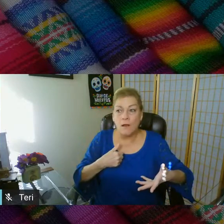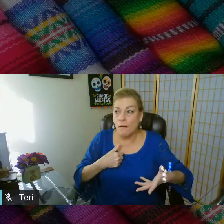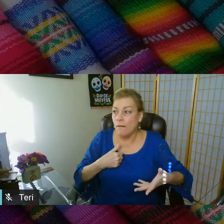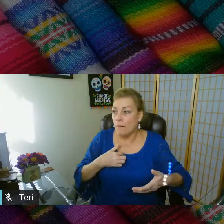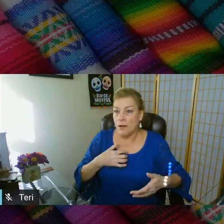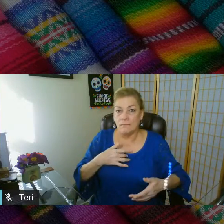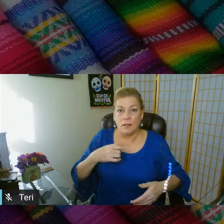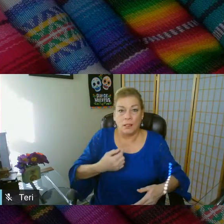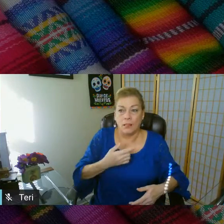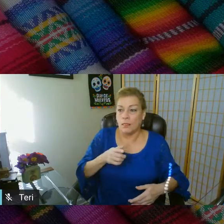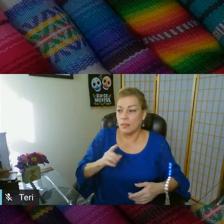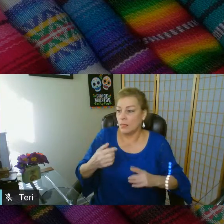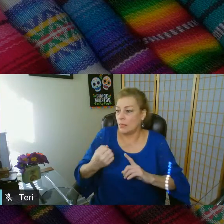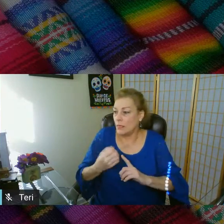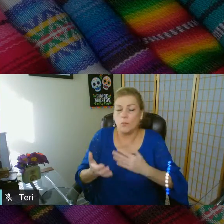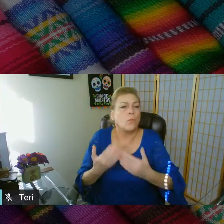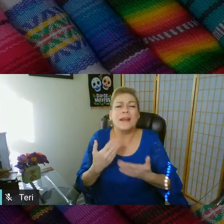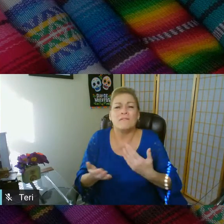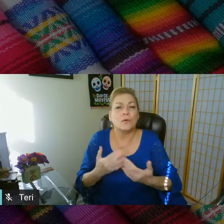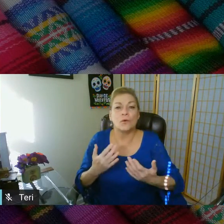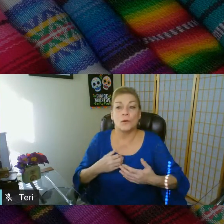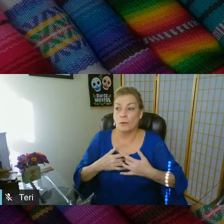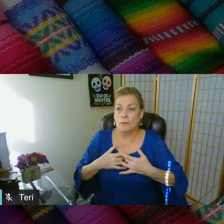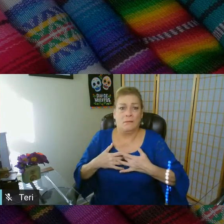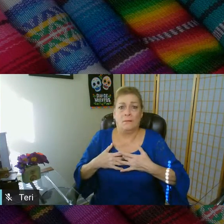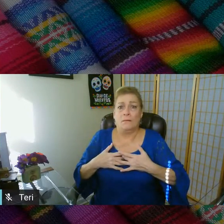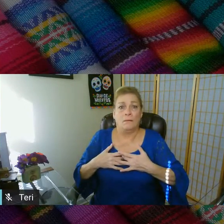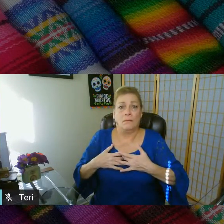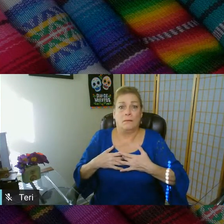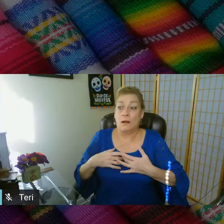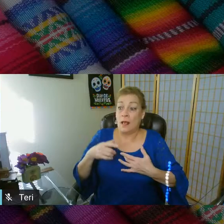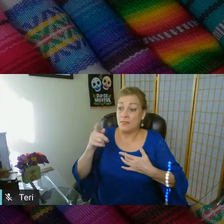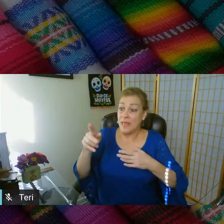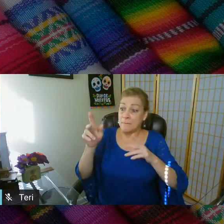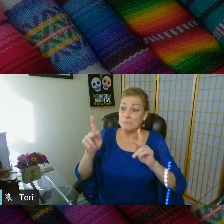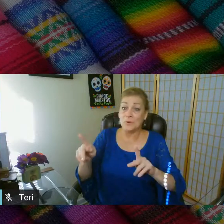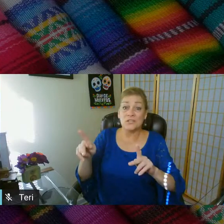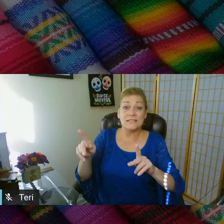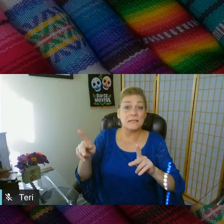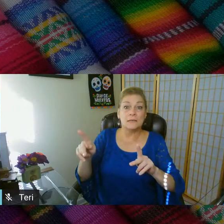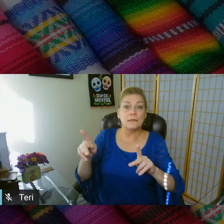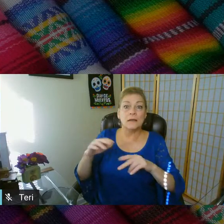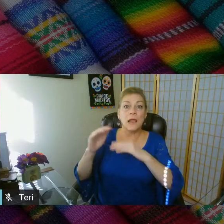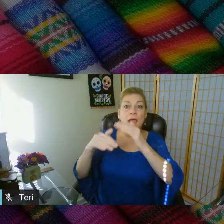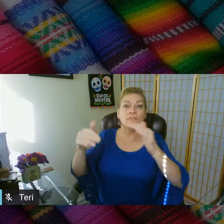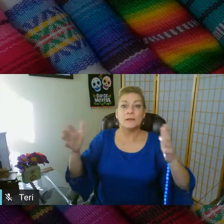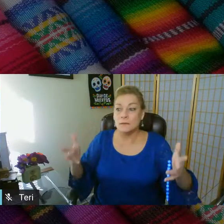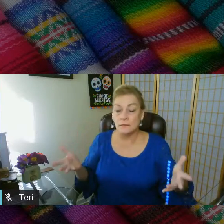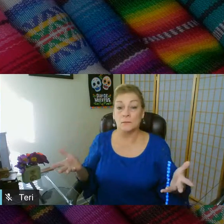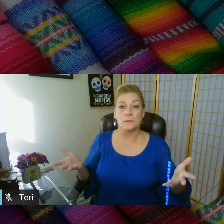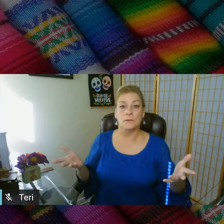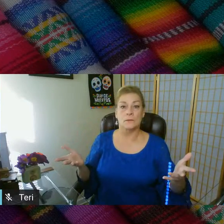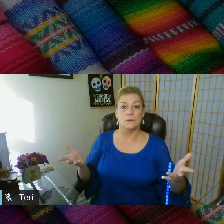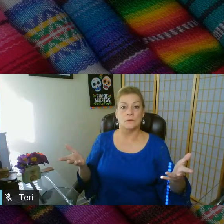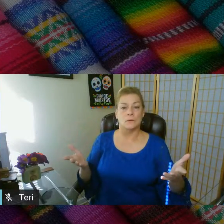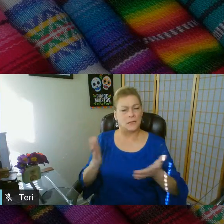is free and in the light. And in some cases, that may seem very